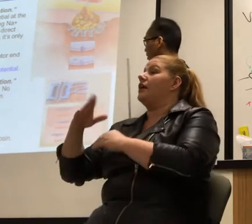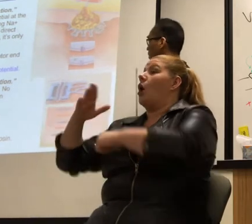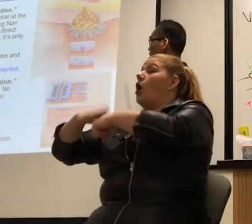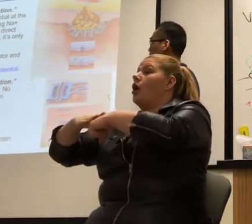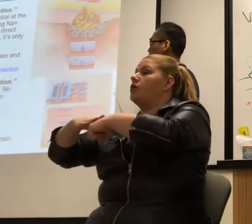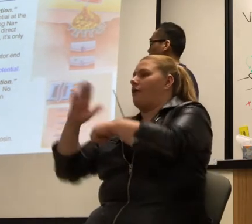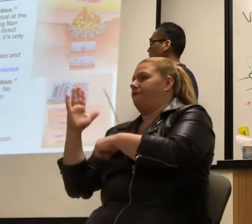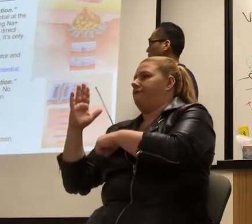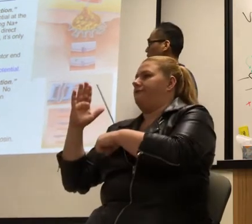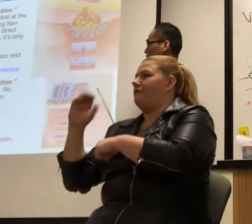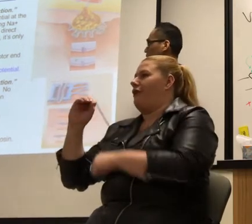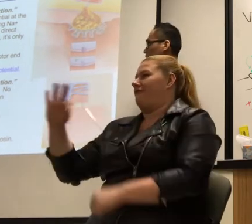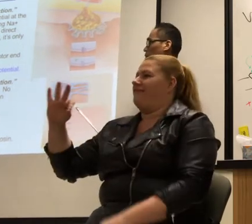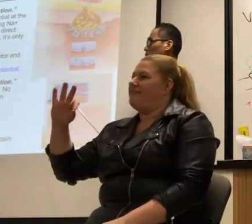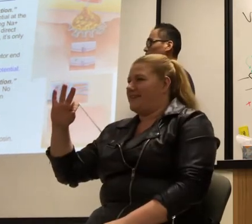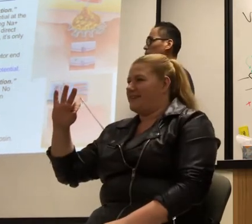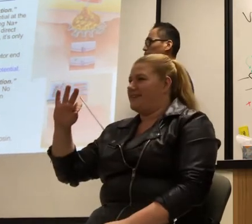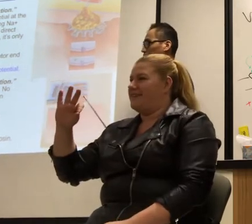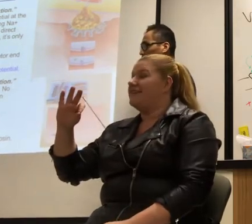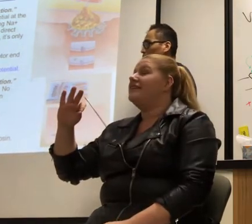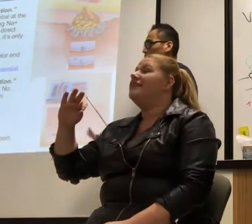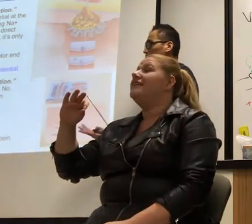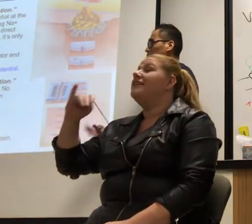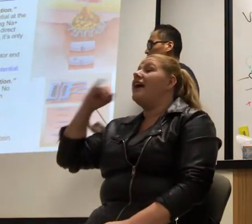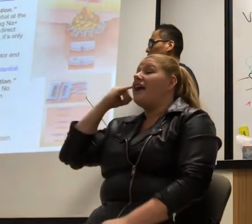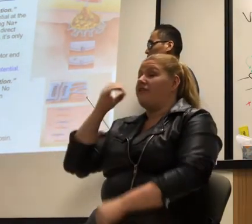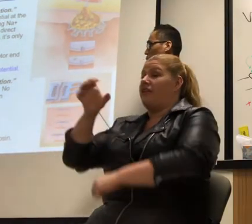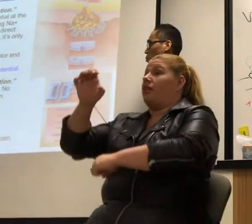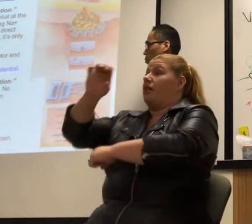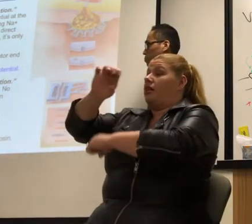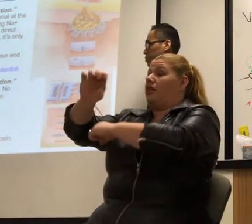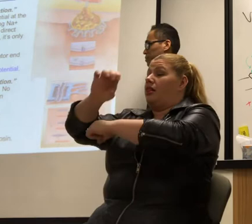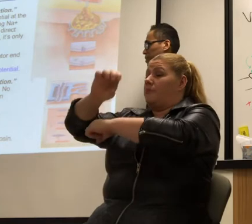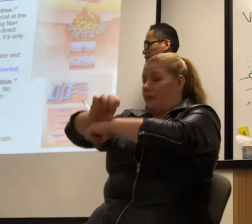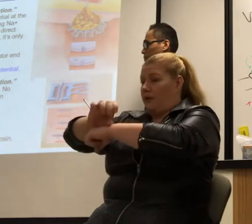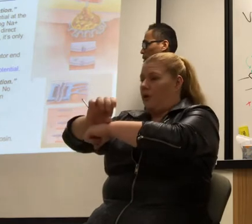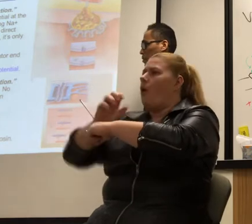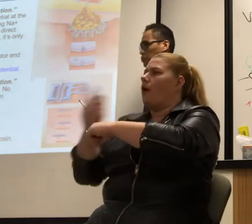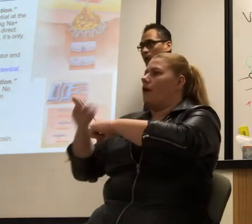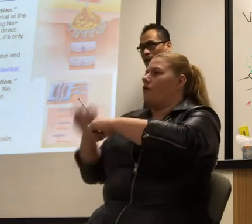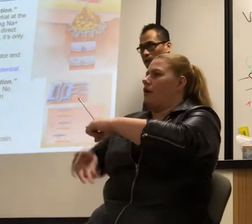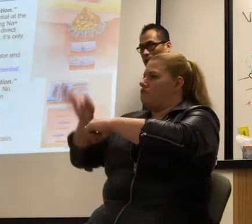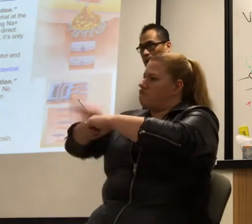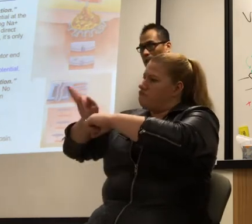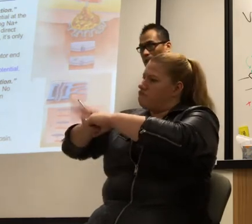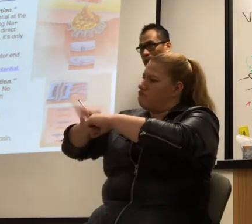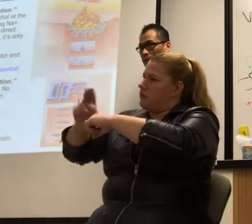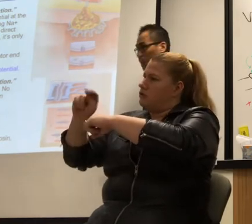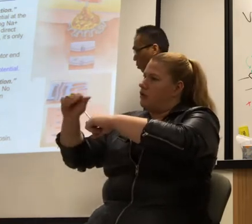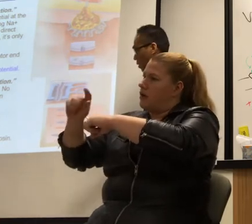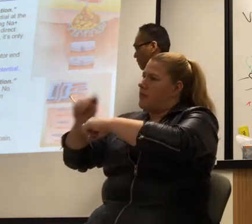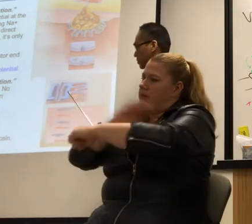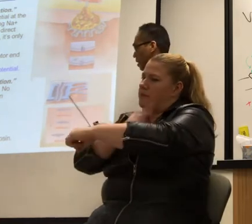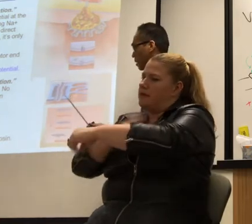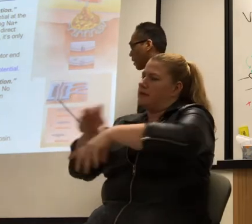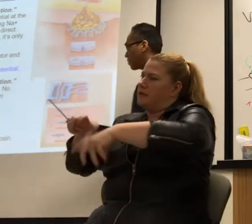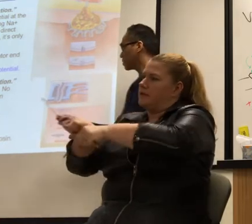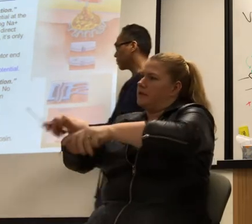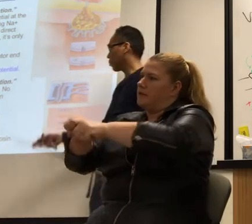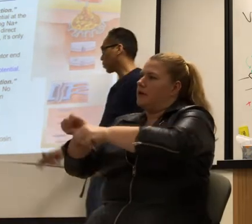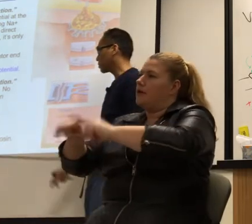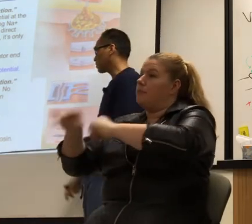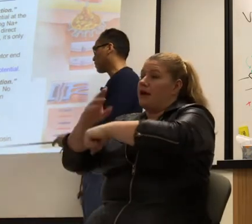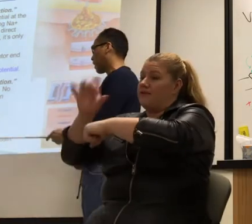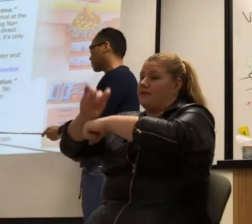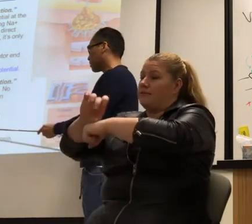is there, you'll get sodium influx and the muscle will just keep on contracting. Now what we have to talk about